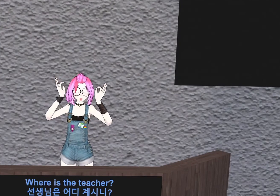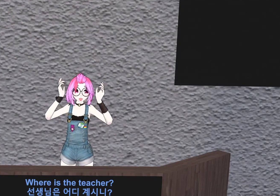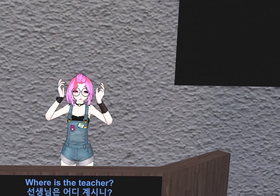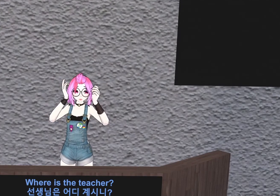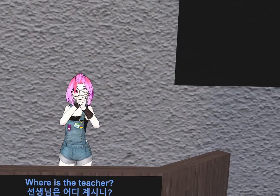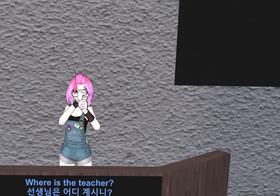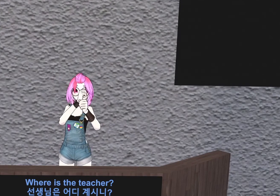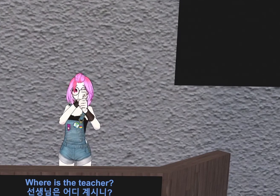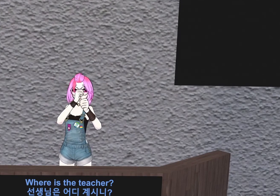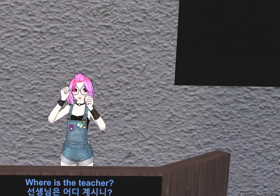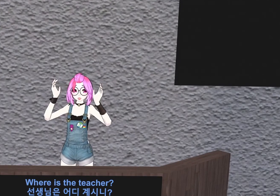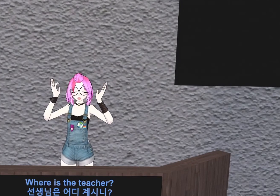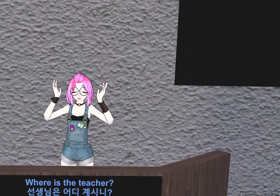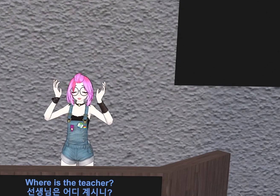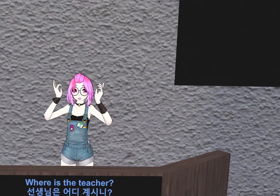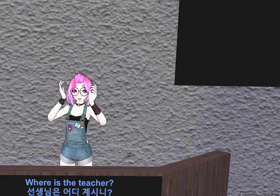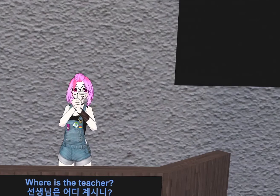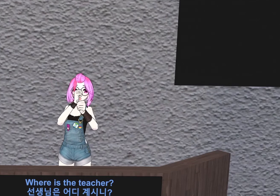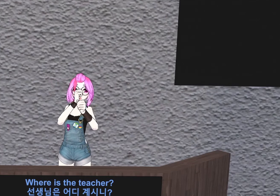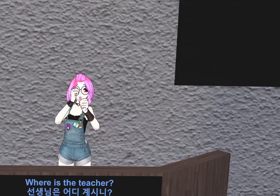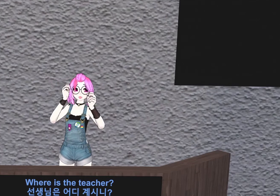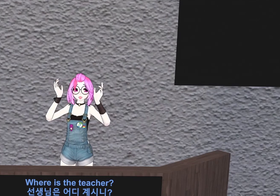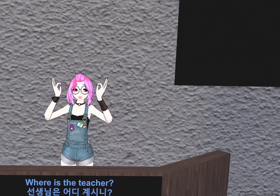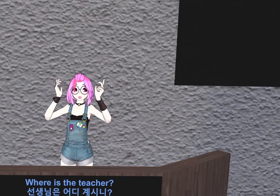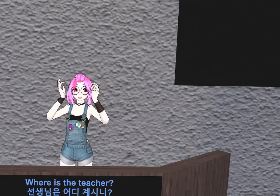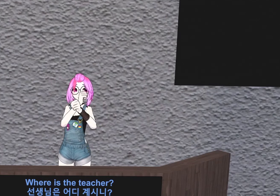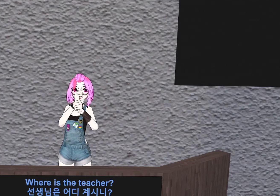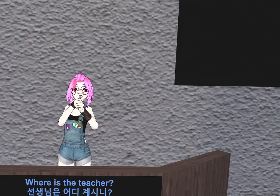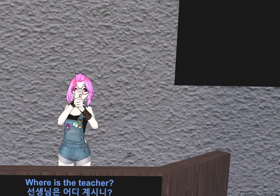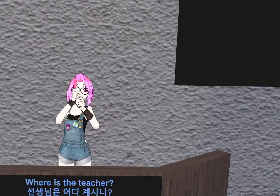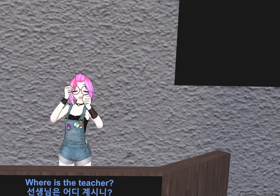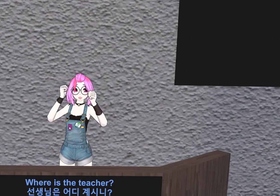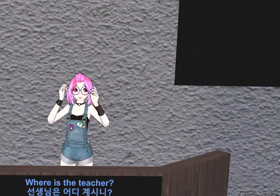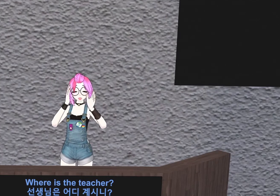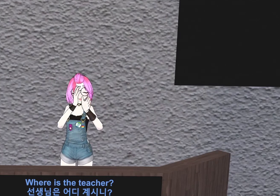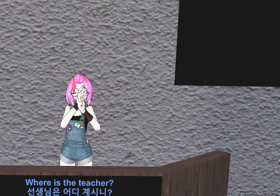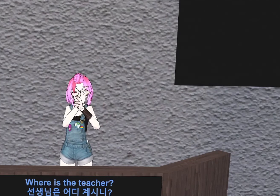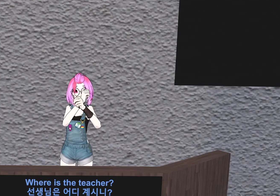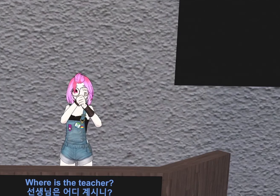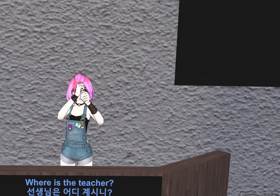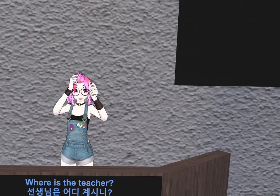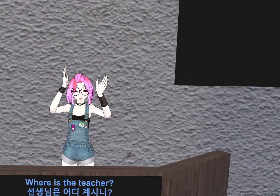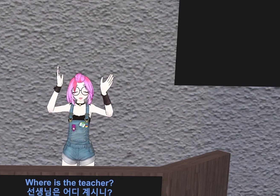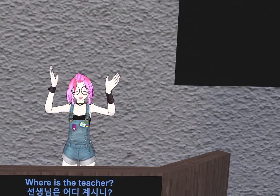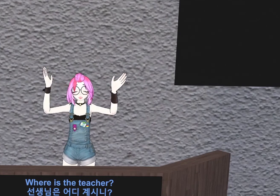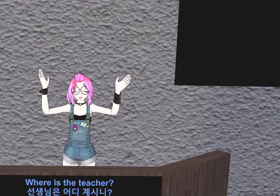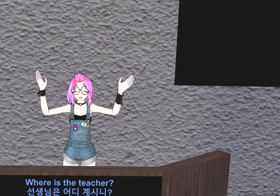like infatuated, and it's like you're so infatuated by this envisionment, and then kind of the opposite of that would be